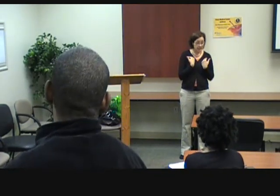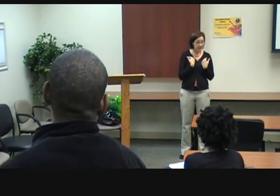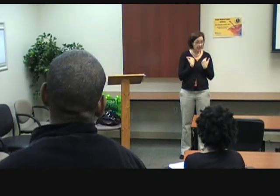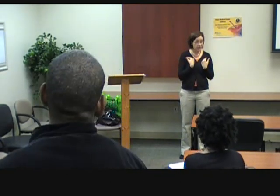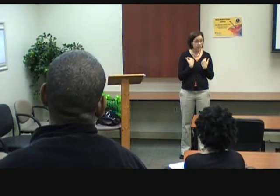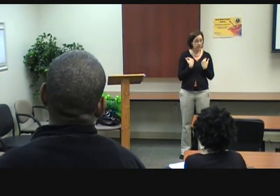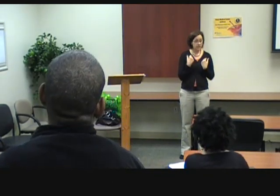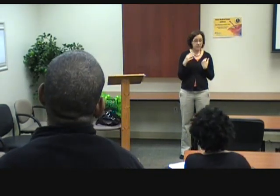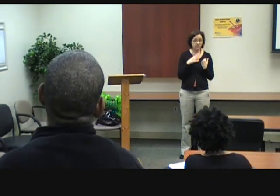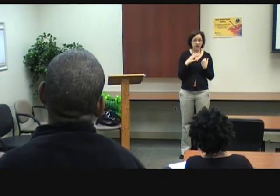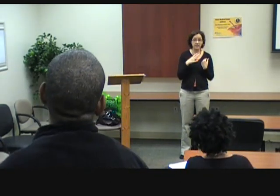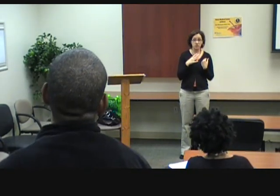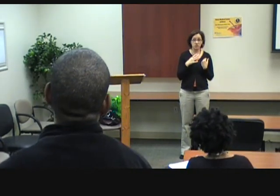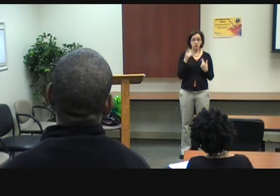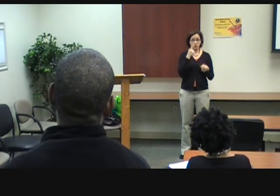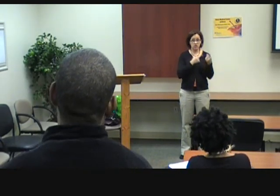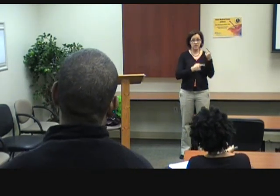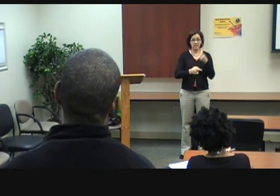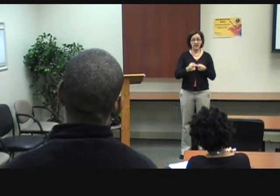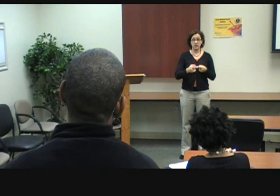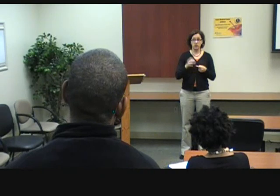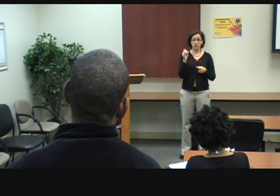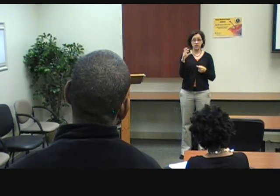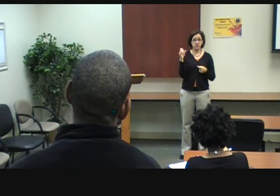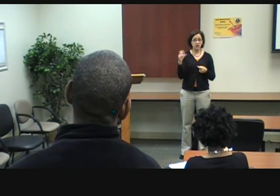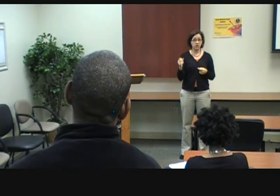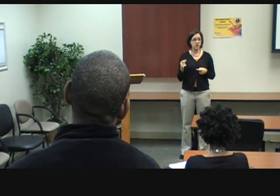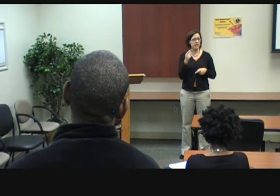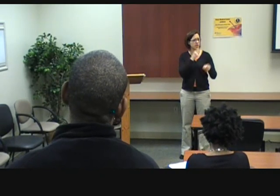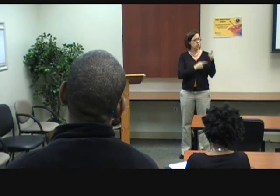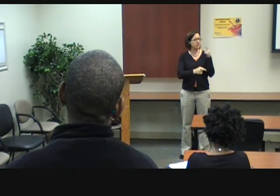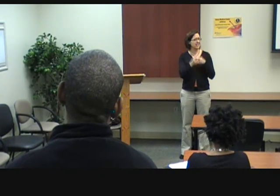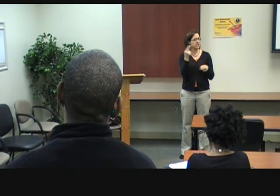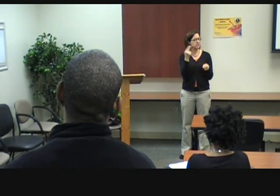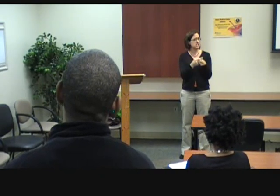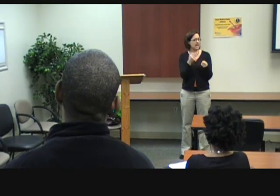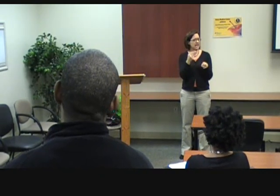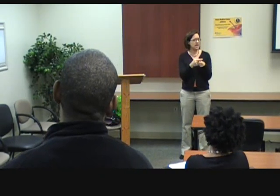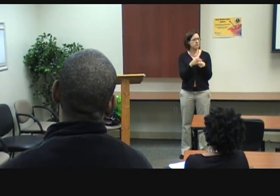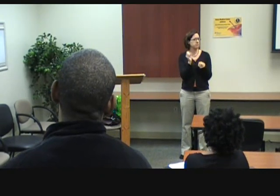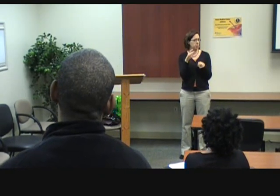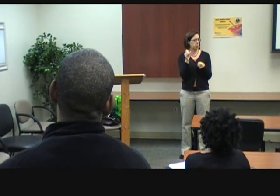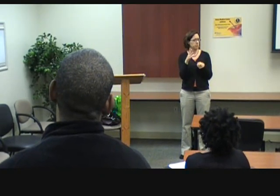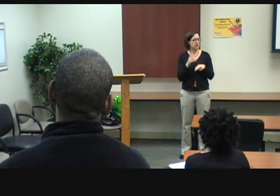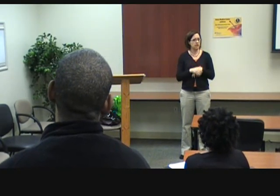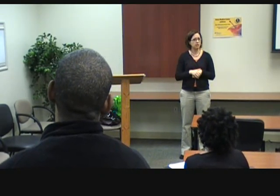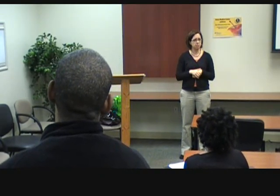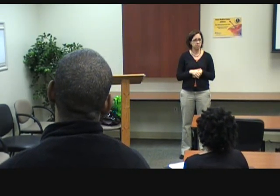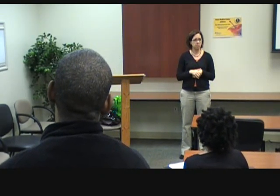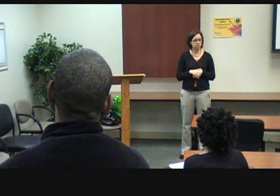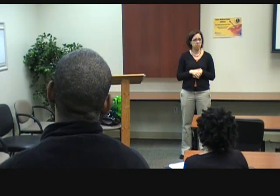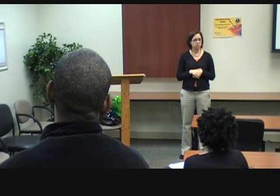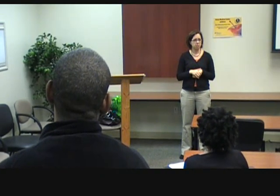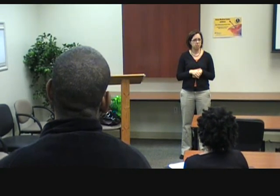sign name, that's fine. So you can do their sign, you finger spell their name, then you can be like their sign name and tell it.